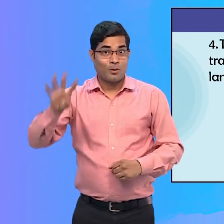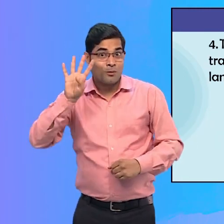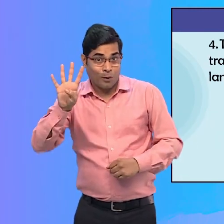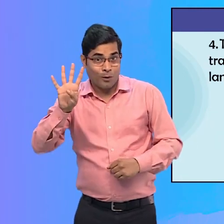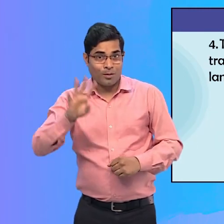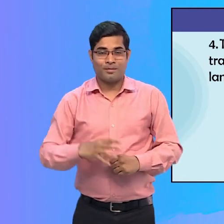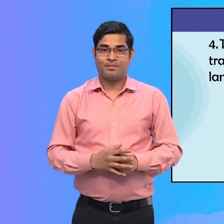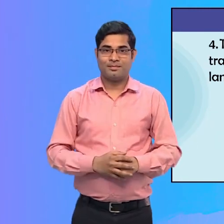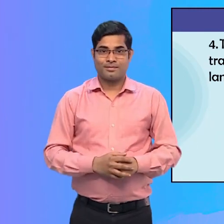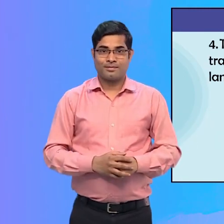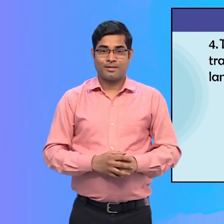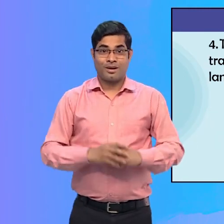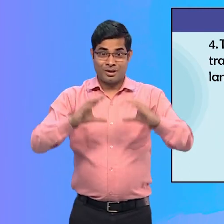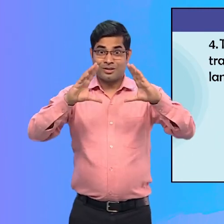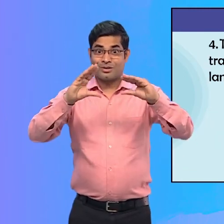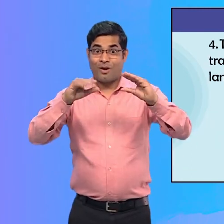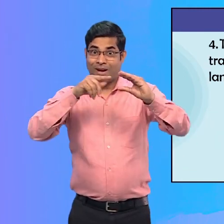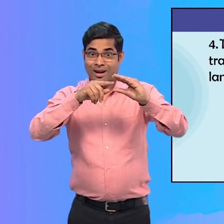Fourth, translation software.